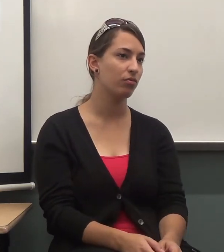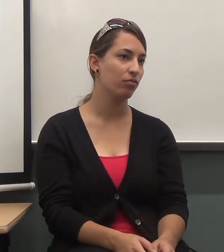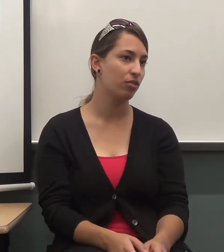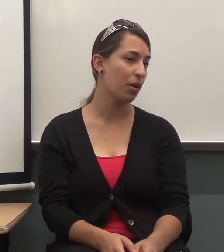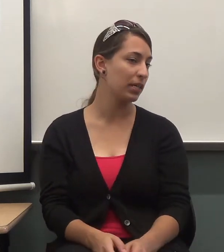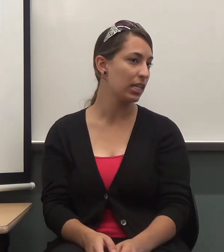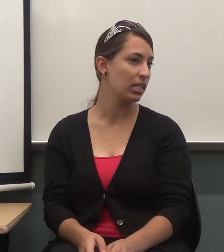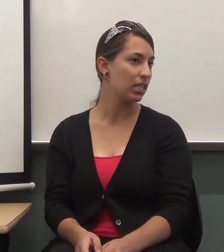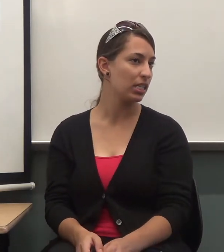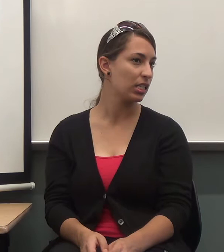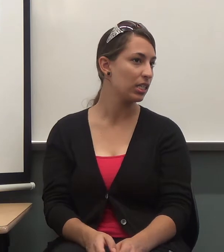a topic sentence.